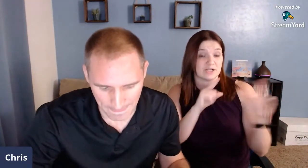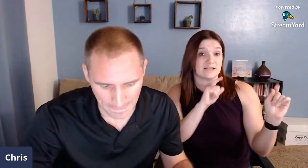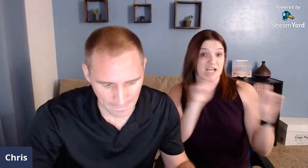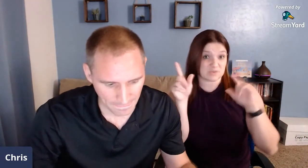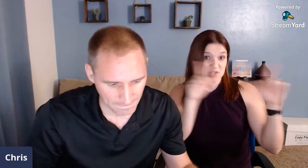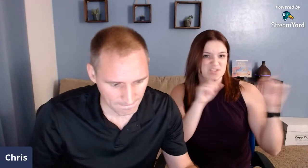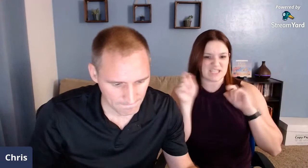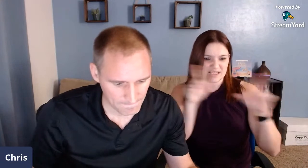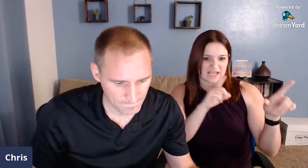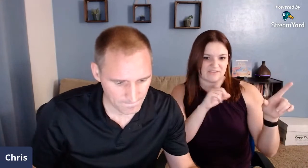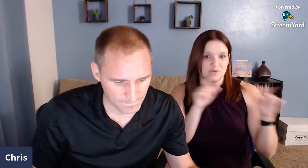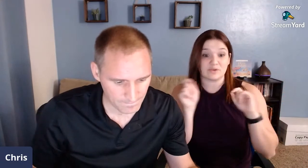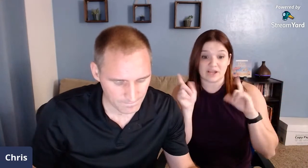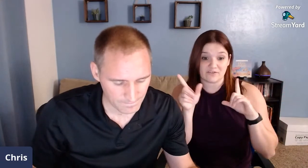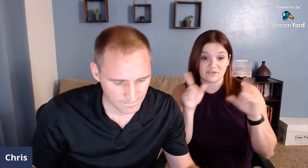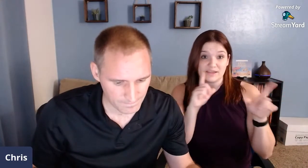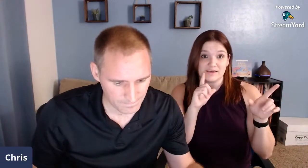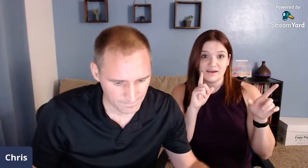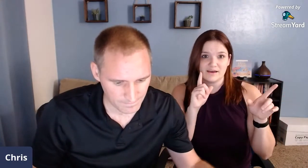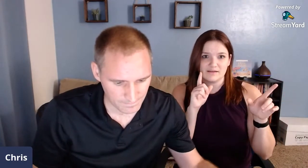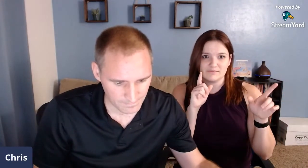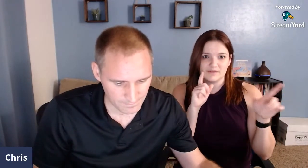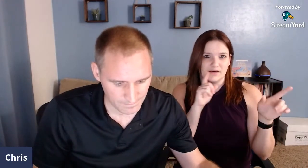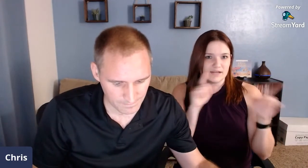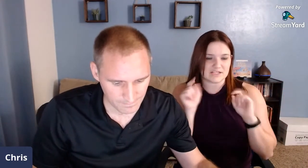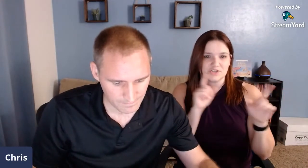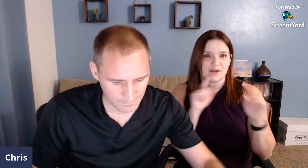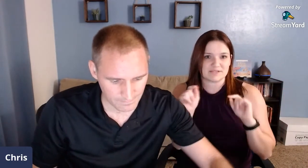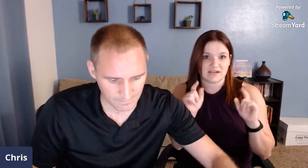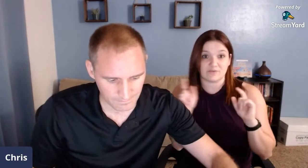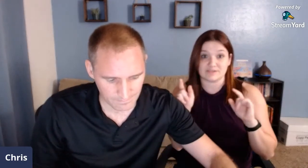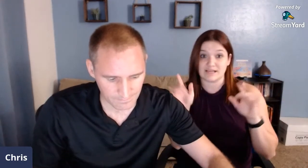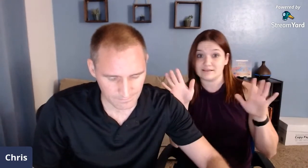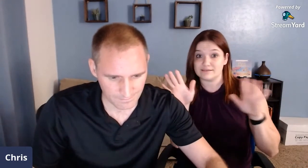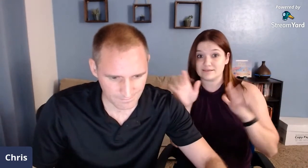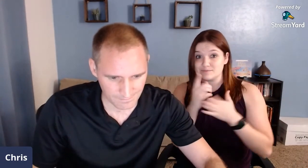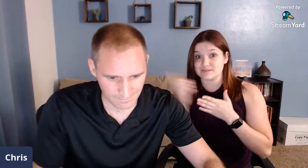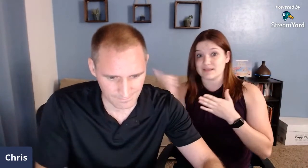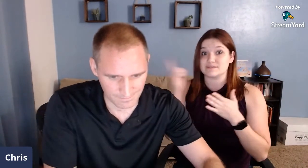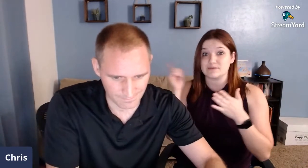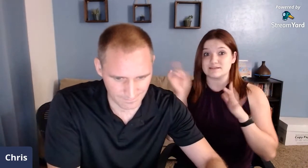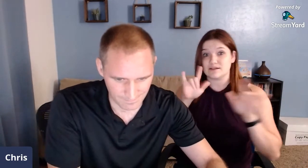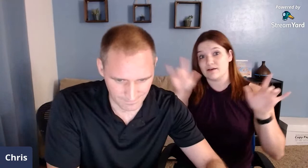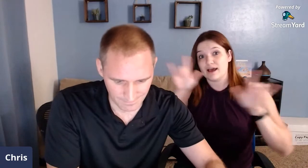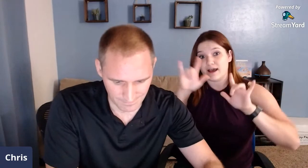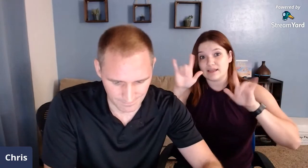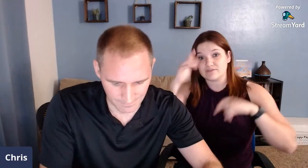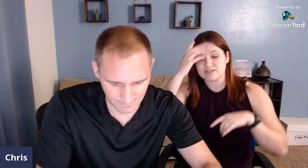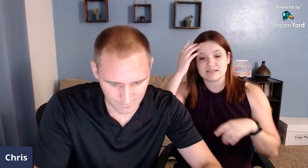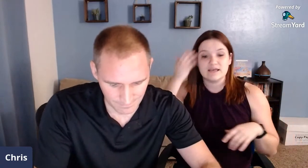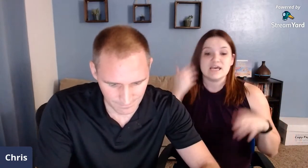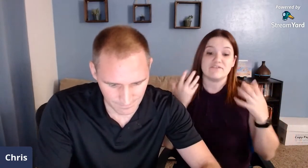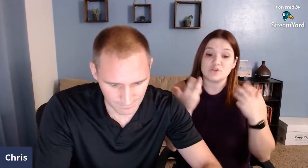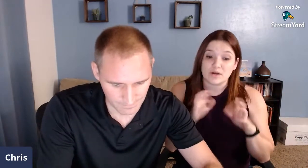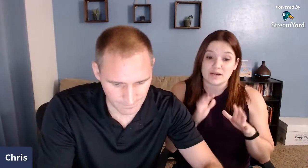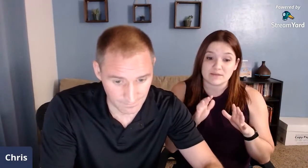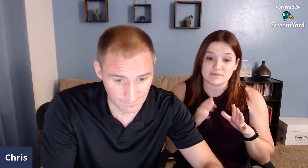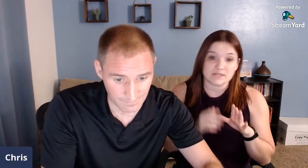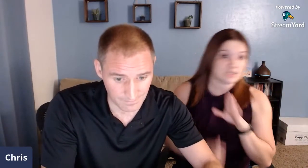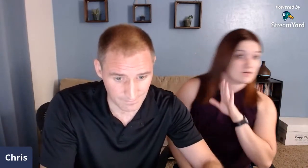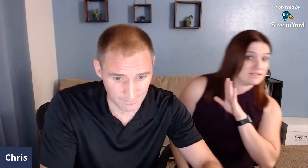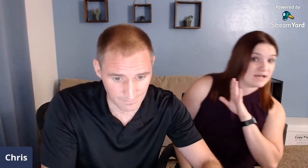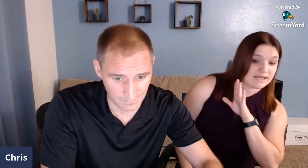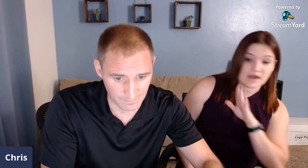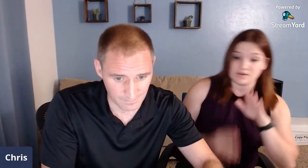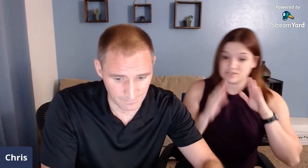group picture, and then that's what you see, like if you were there for the on Instagram and stuff, where it's like, this was last week, you know, I love you sign. If you don't want to be in